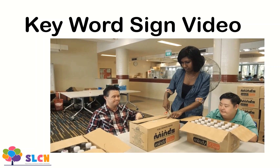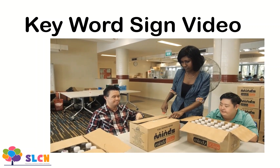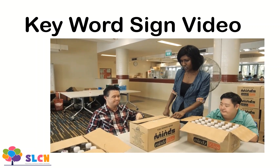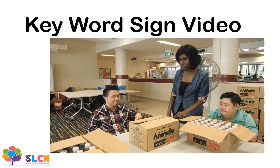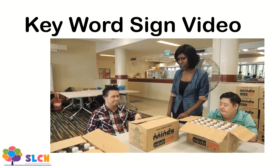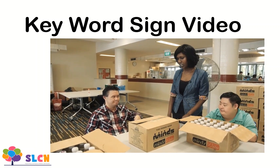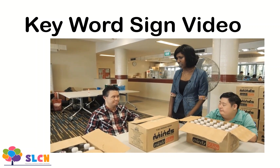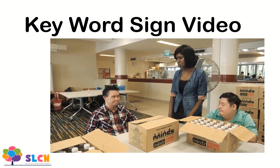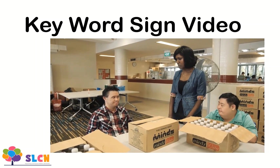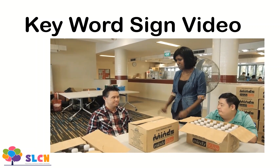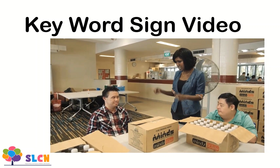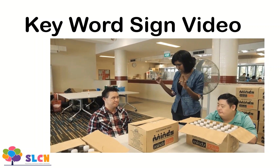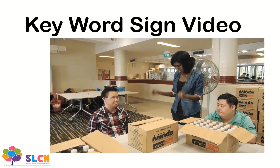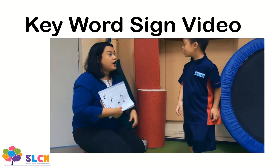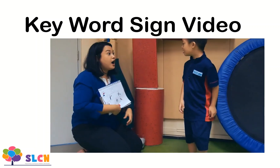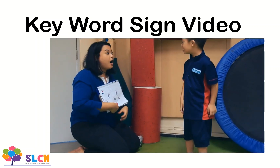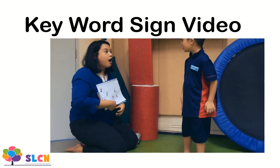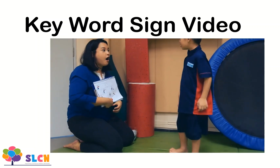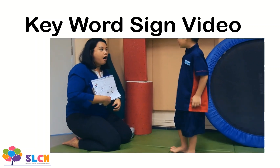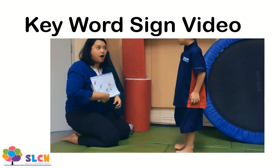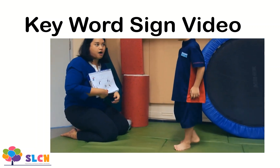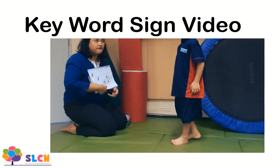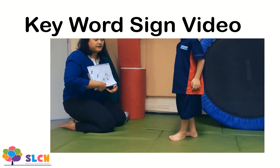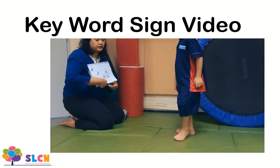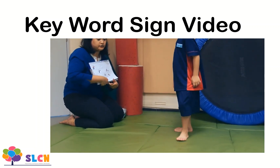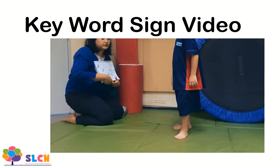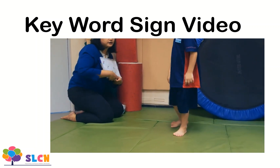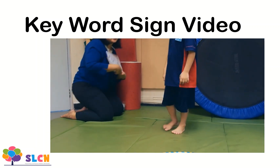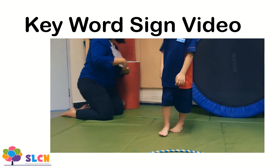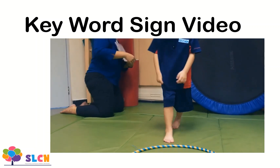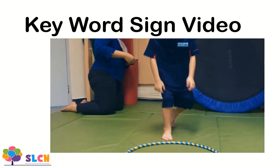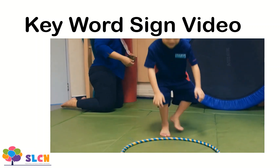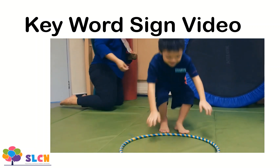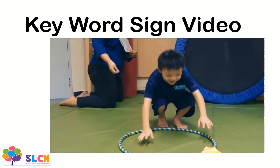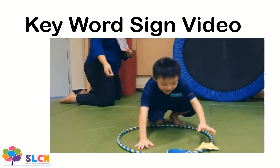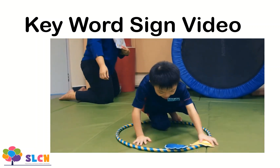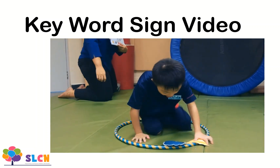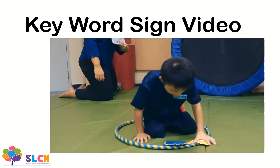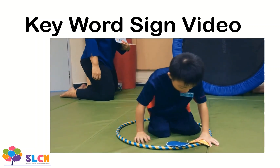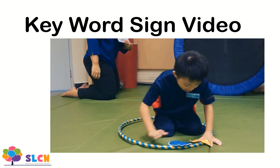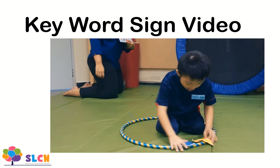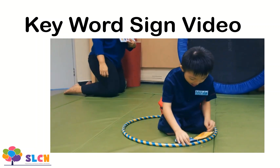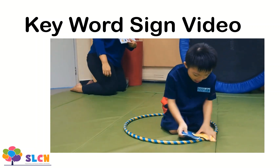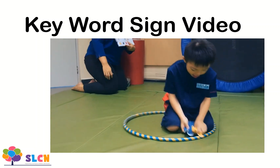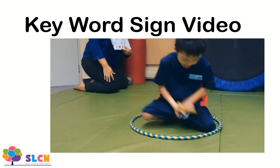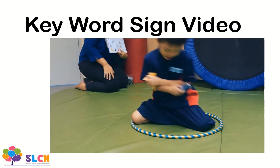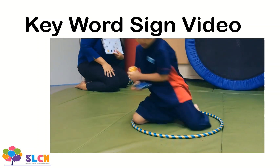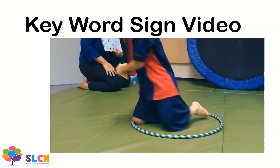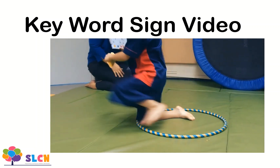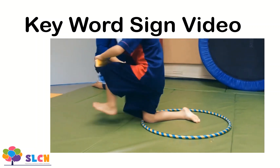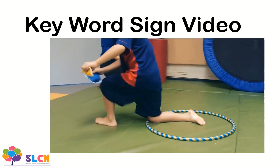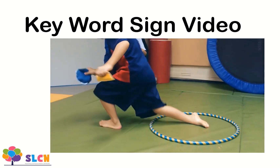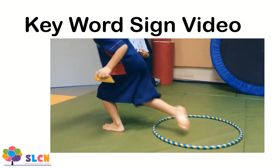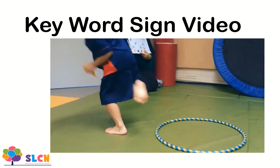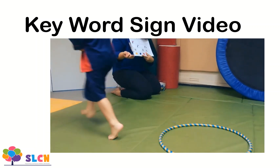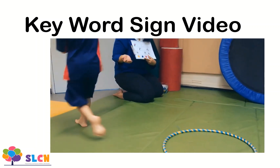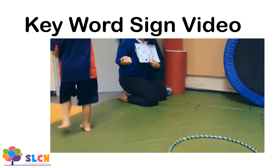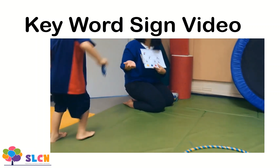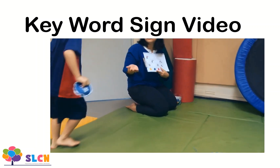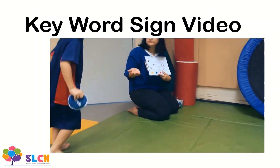communication difficulties. Keyword sign is part of the total communication approach we use to enhance the lives of the children and